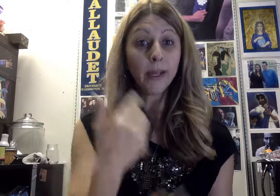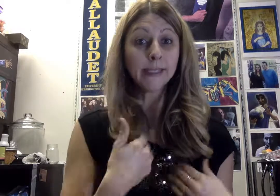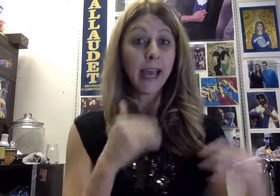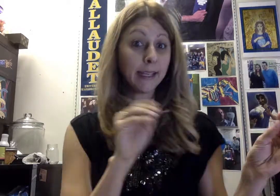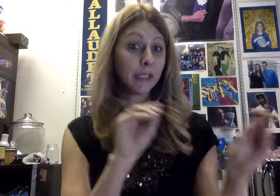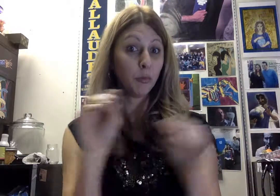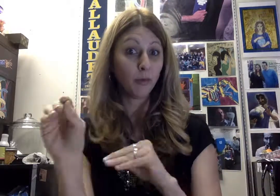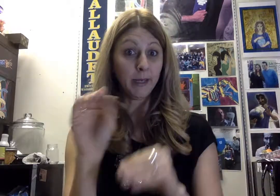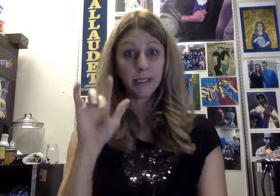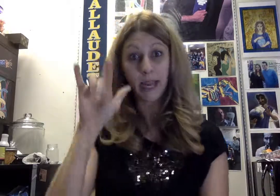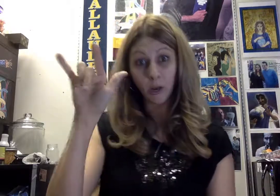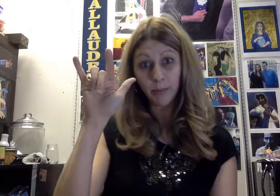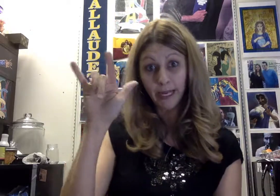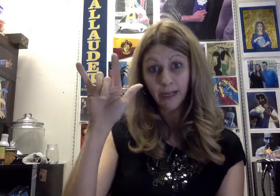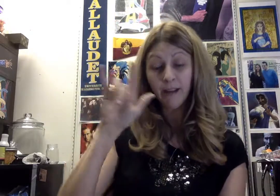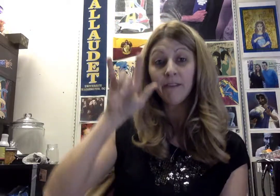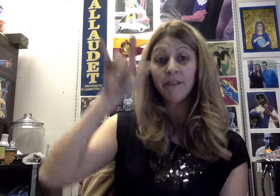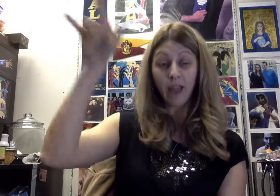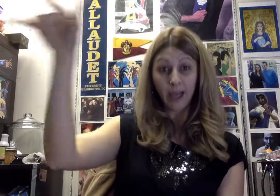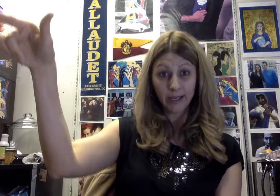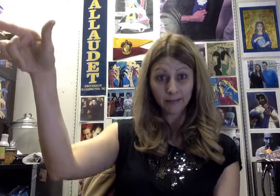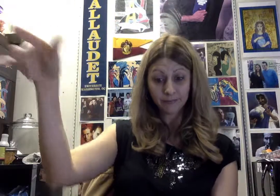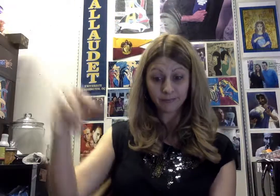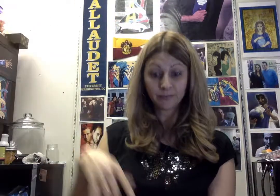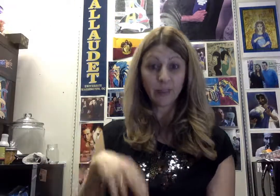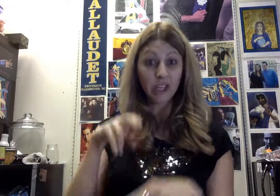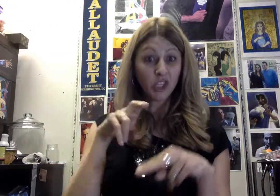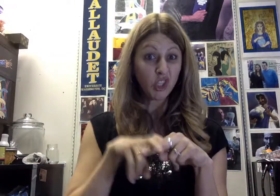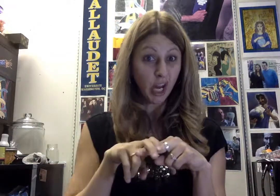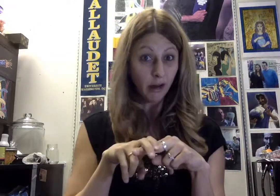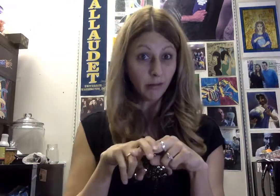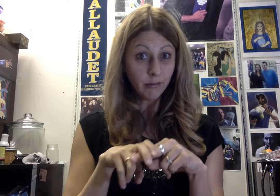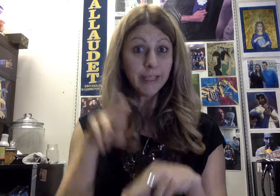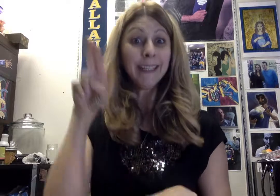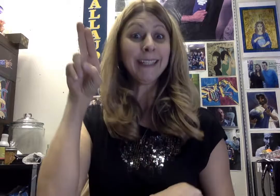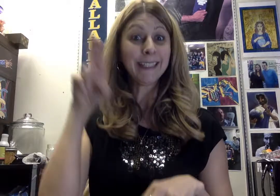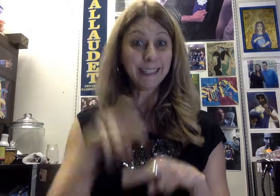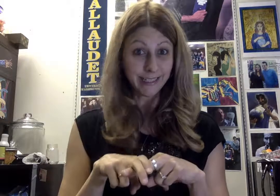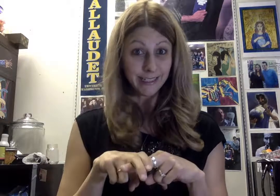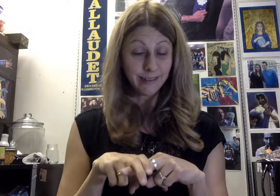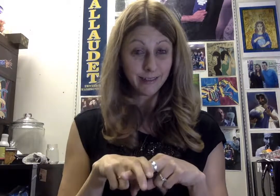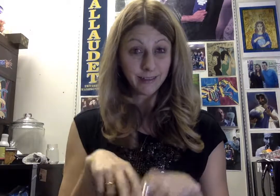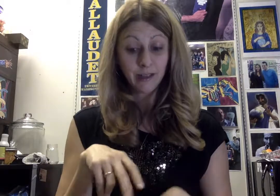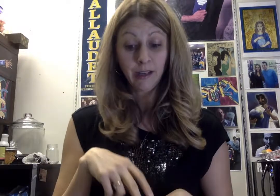always has the movement. Airplane, fly. Chair, sit.